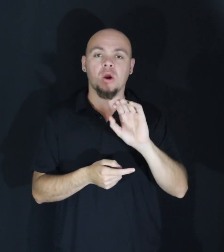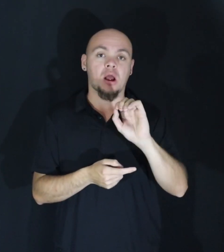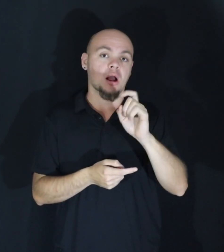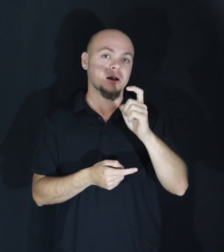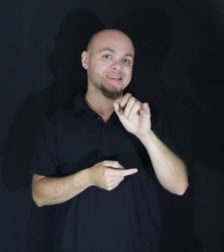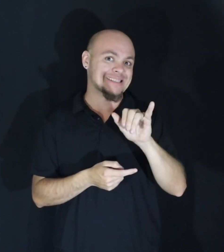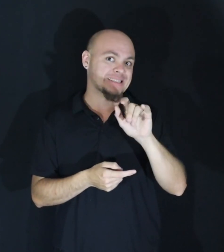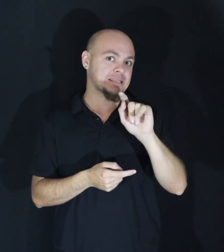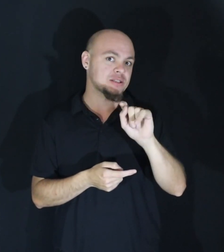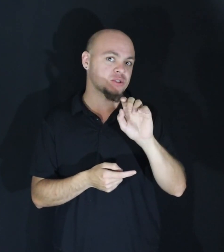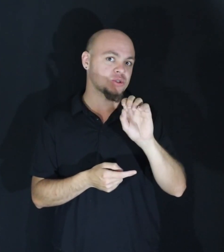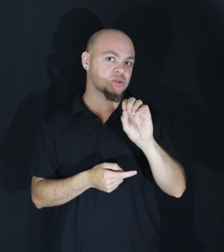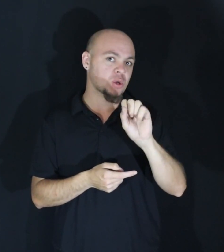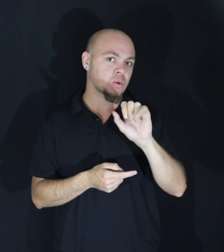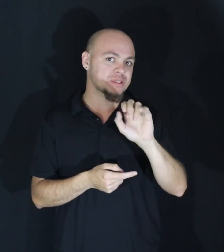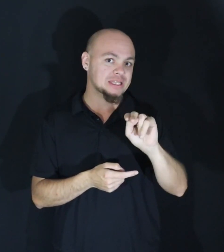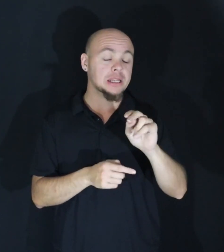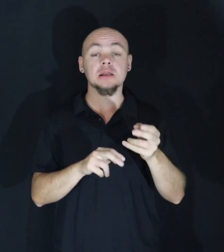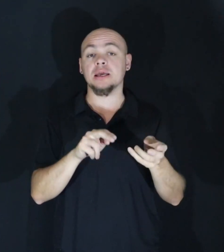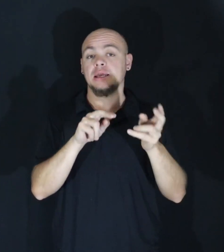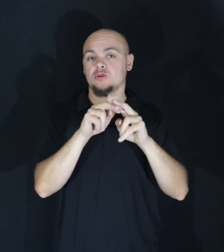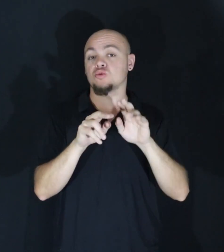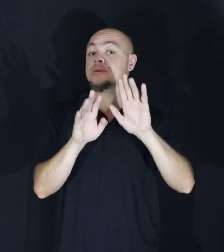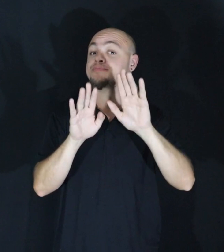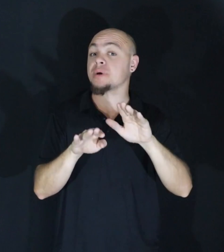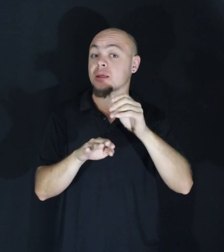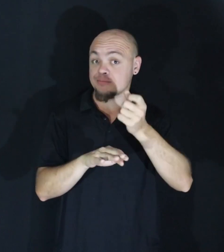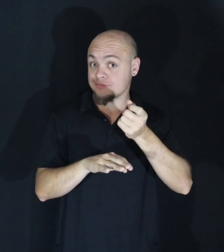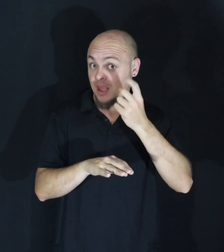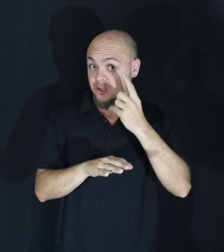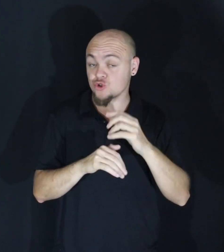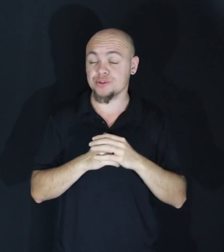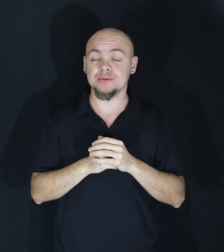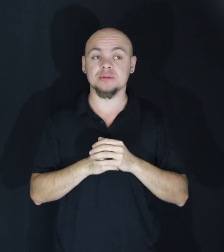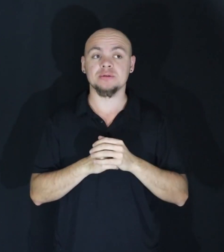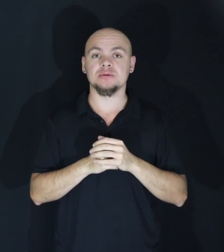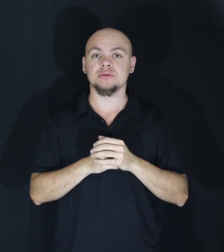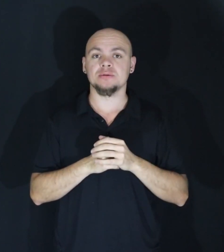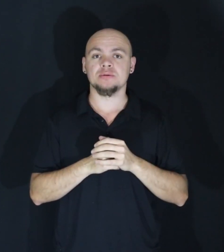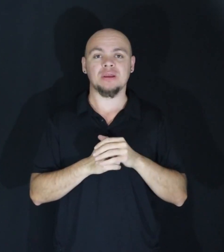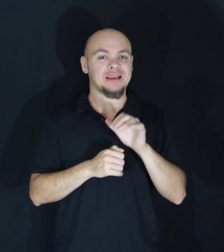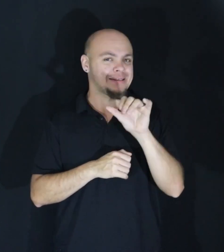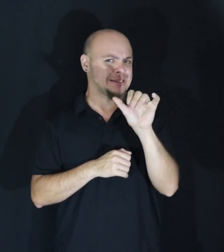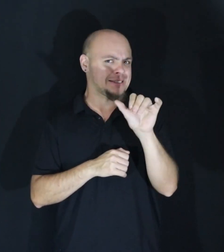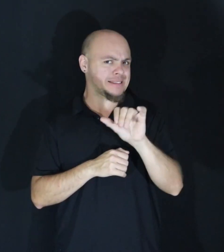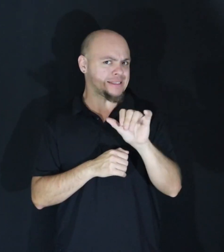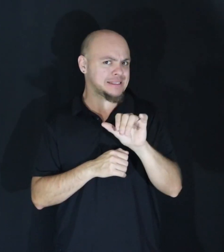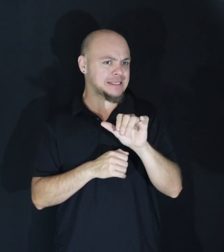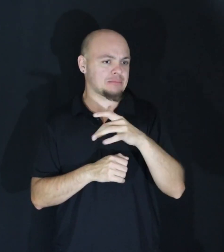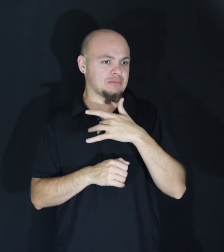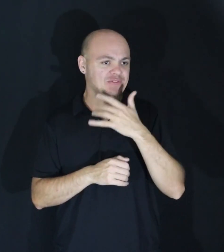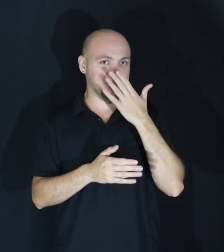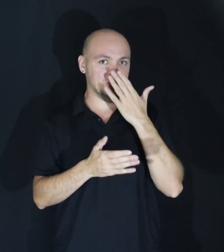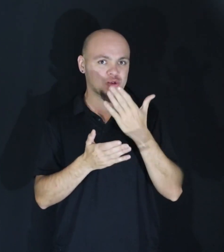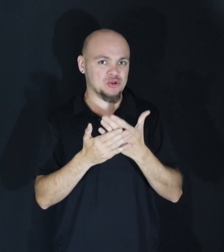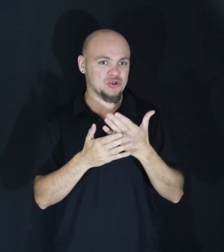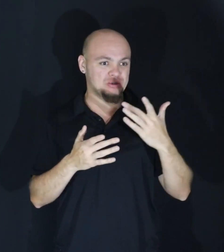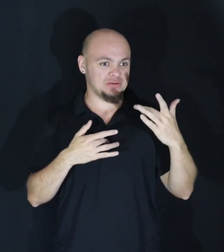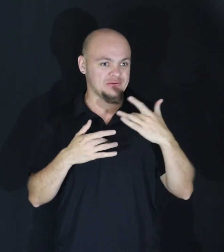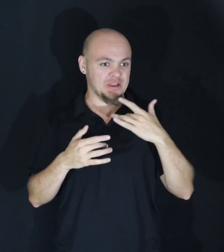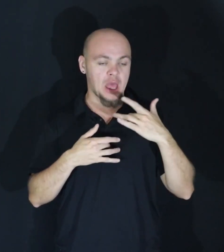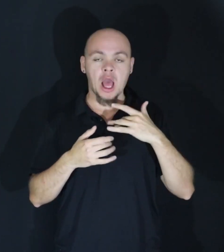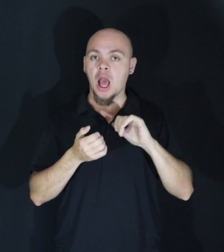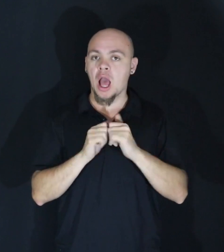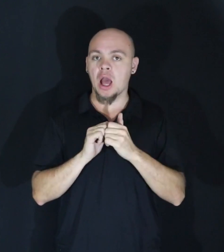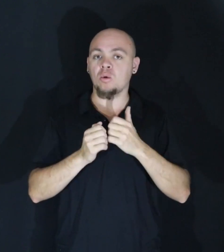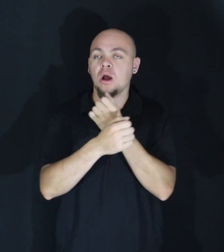the love drug. But guess what? You can get those same feel-good sensations when